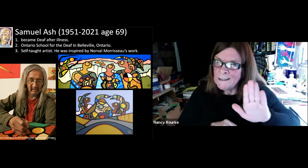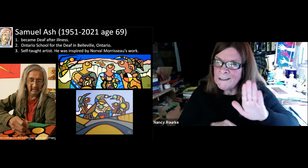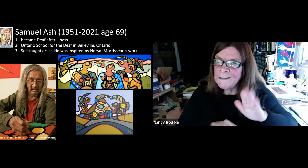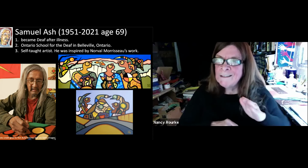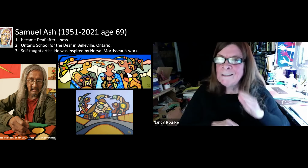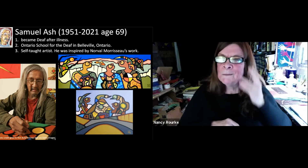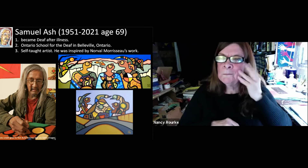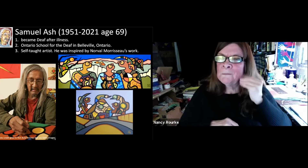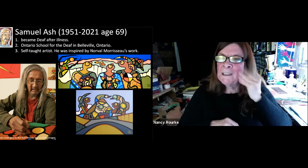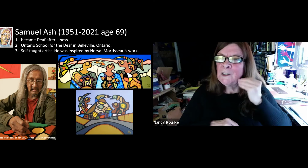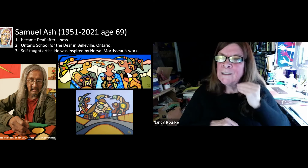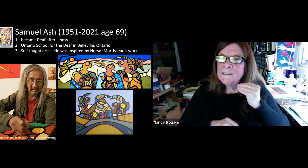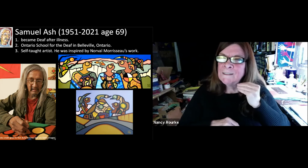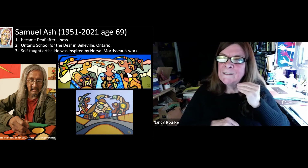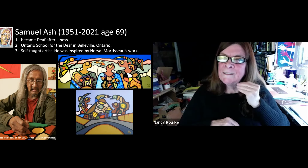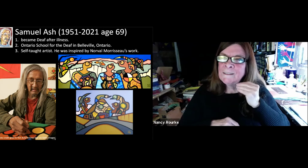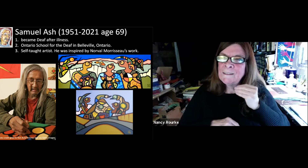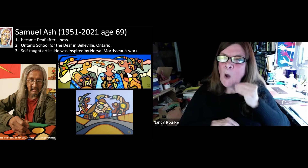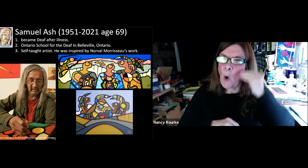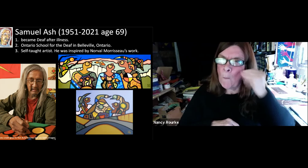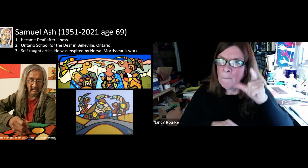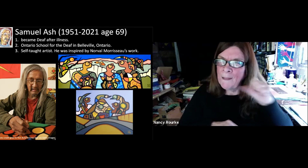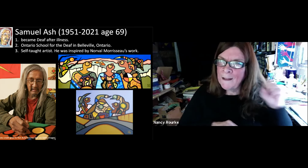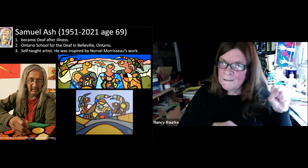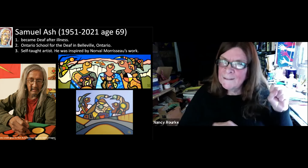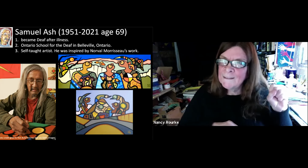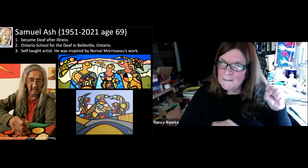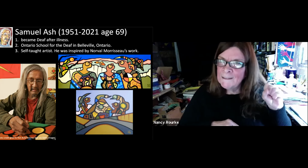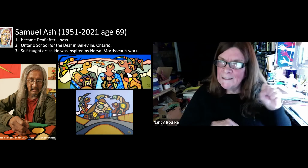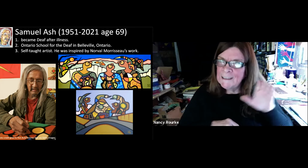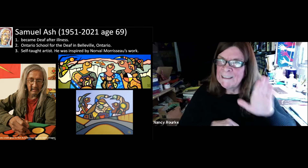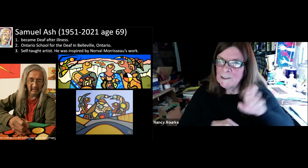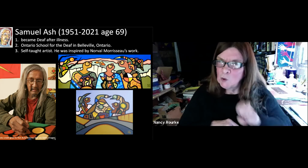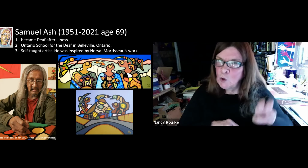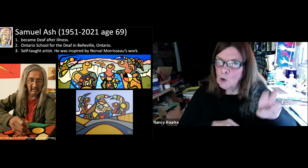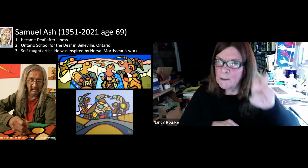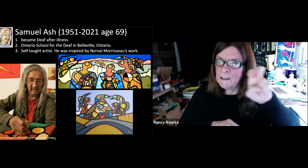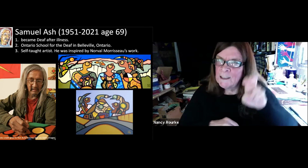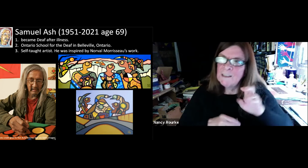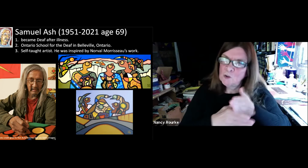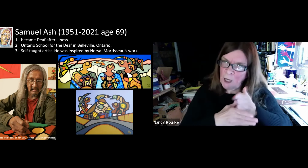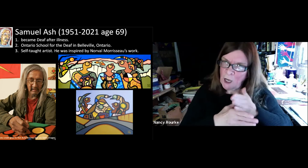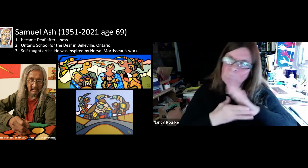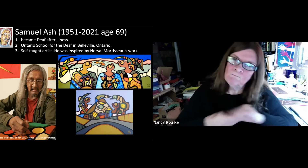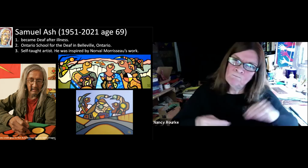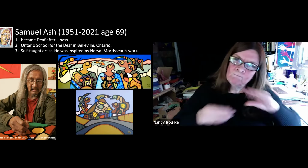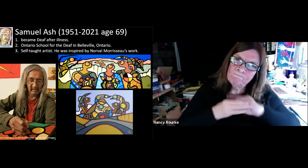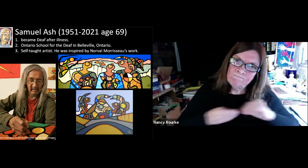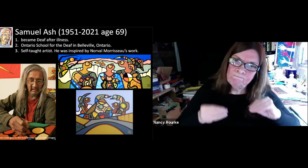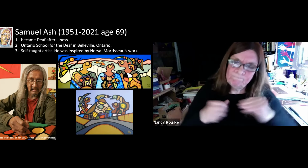And visited deaf schools. To present. And speak. About his experiences. As a homeless person.